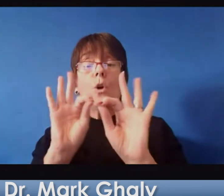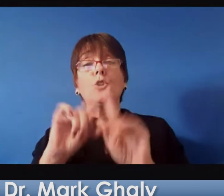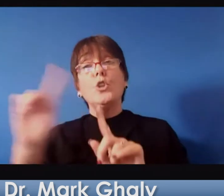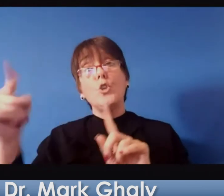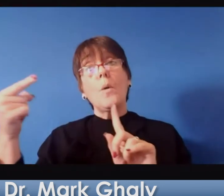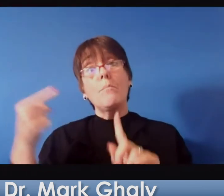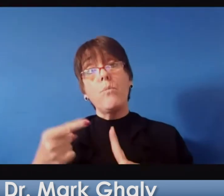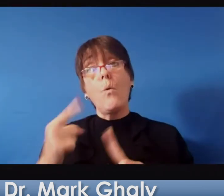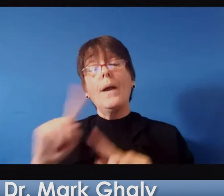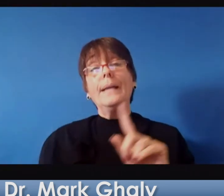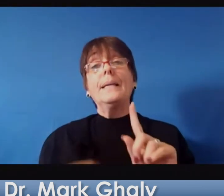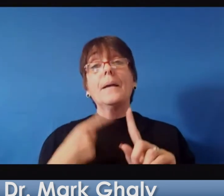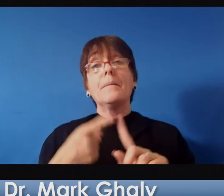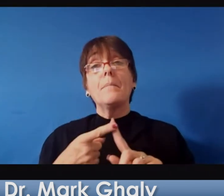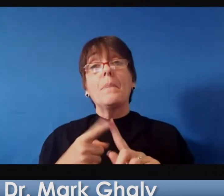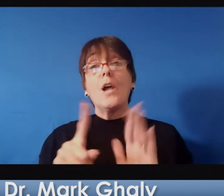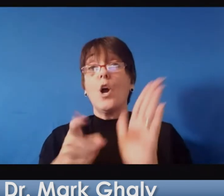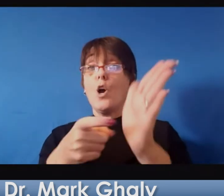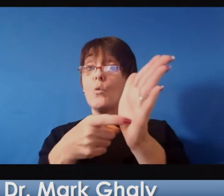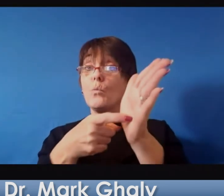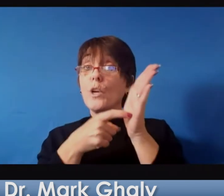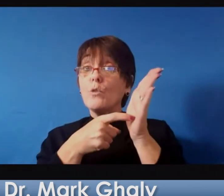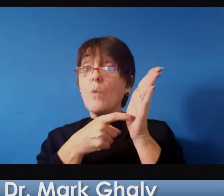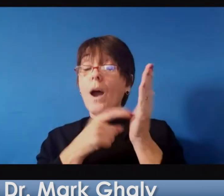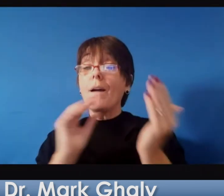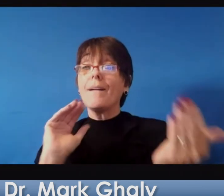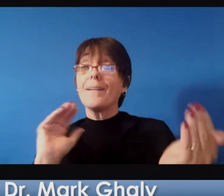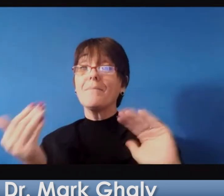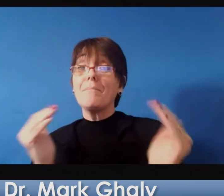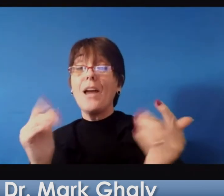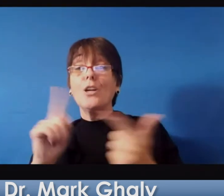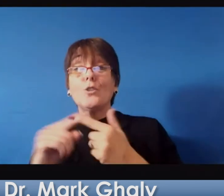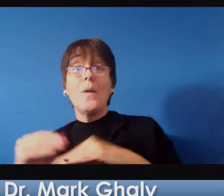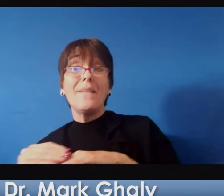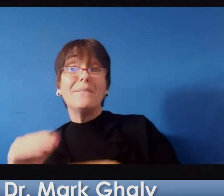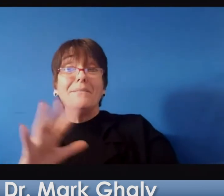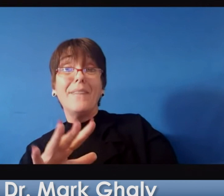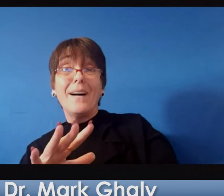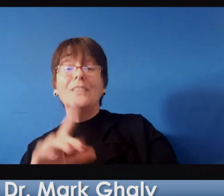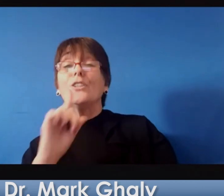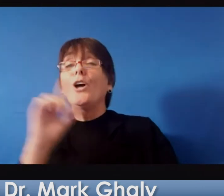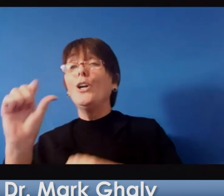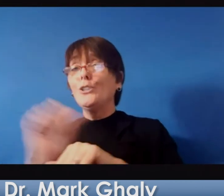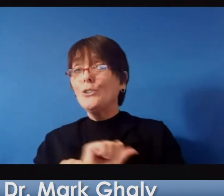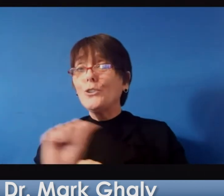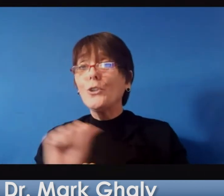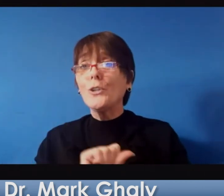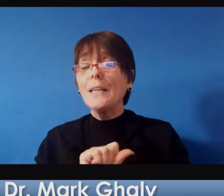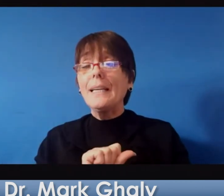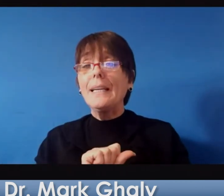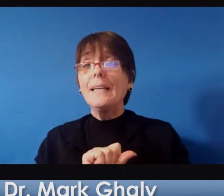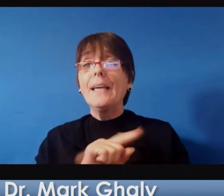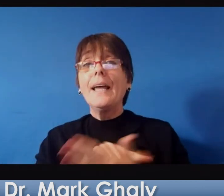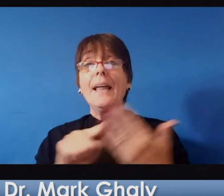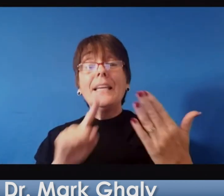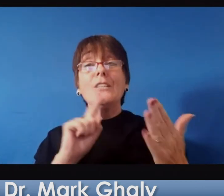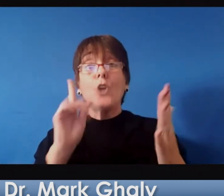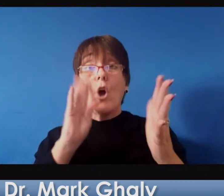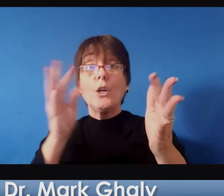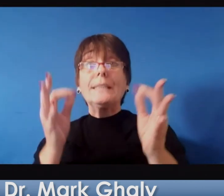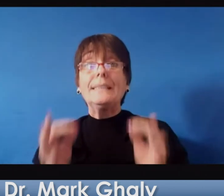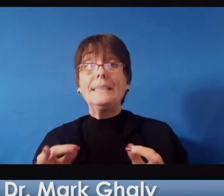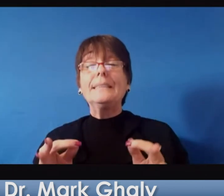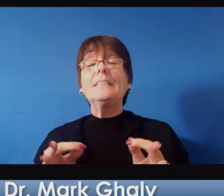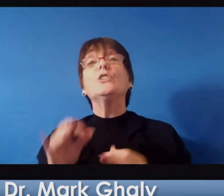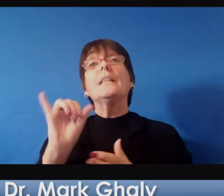about requiring versus advising, certainly these are decisions that